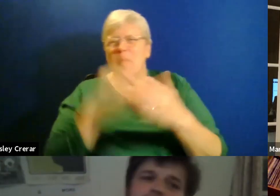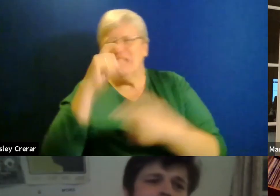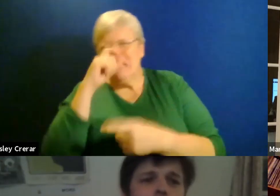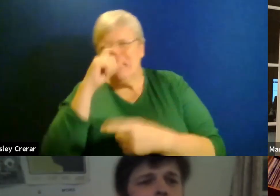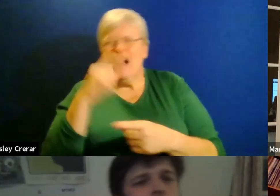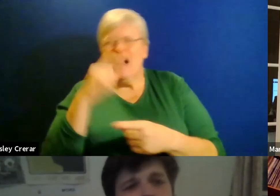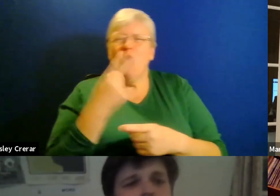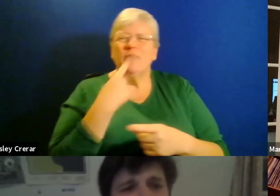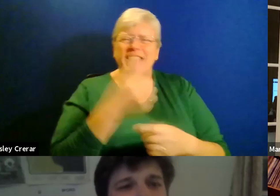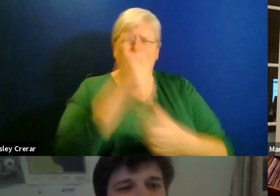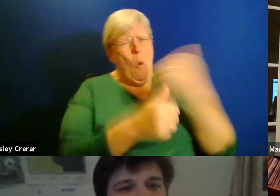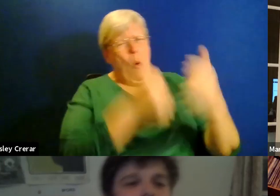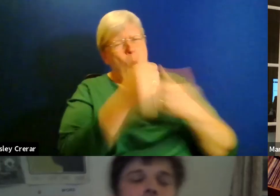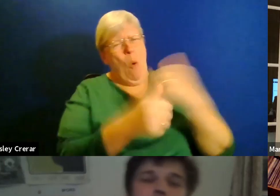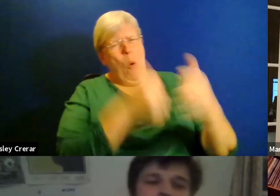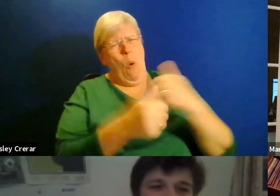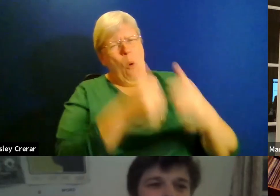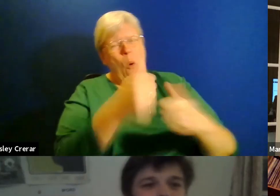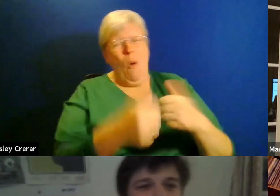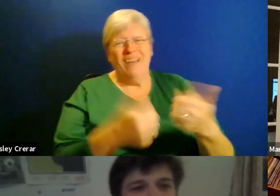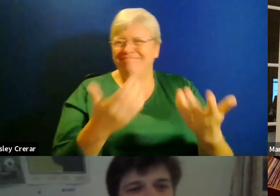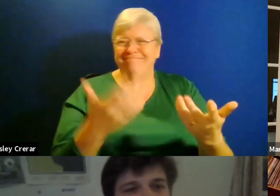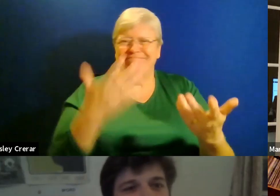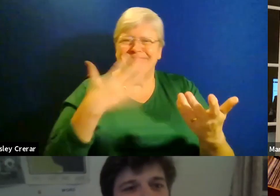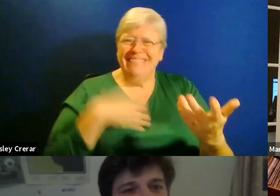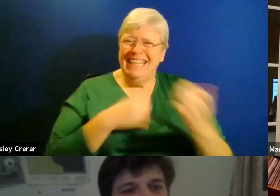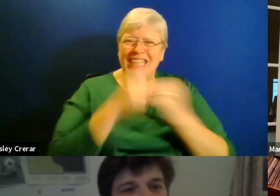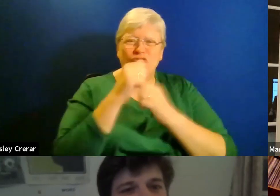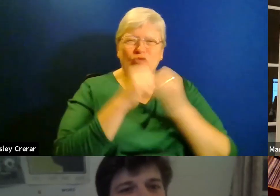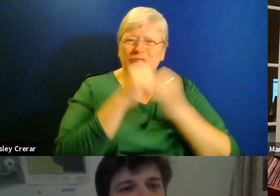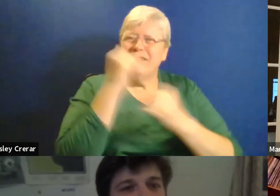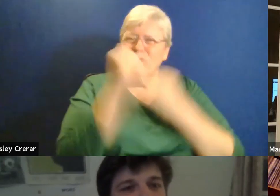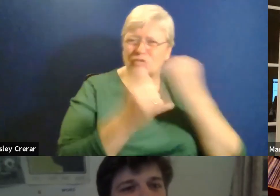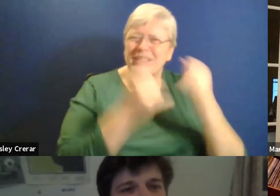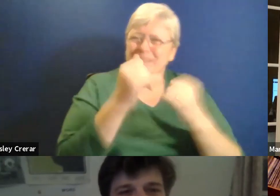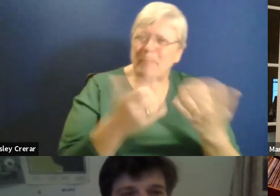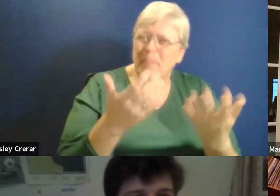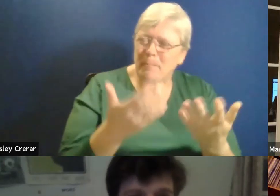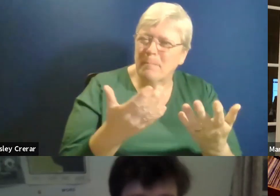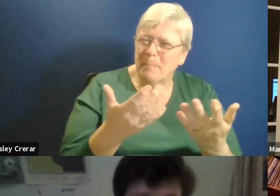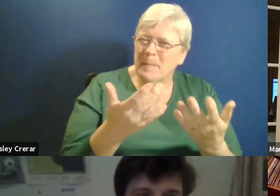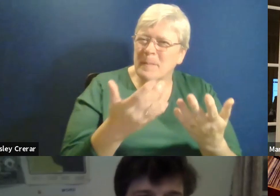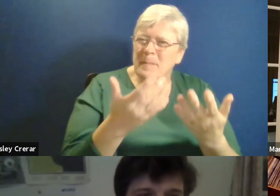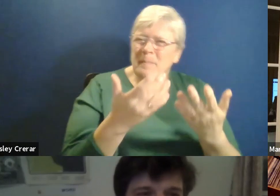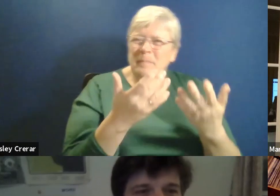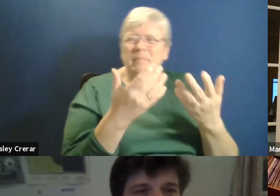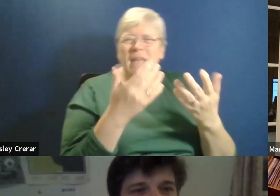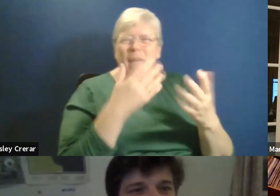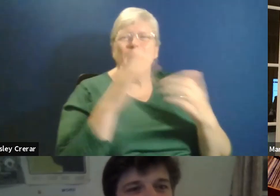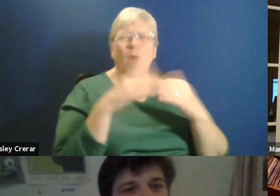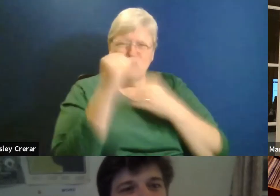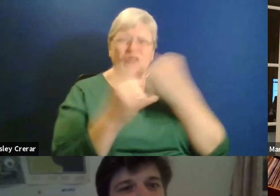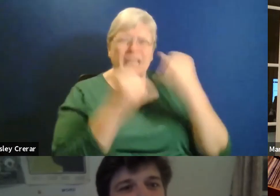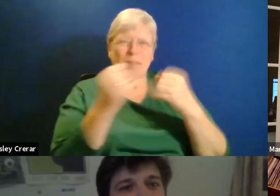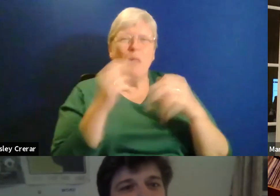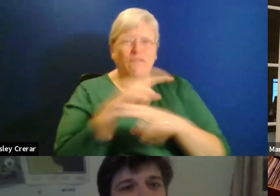say, yeah, well done, yeah, I really like that. Because I think that sometimes it's good to have a sort of a more critical perspective